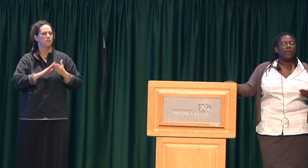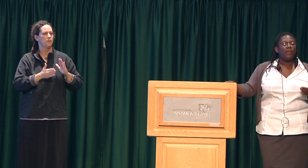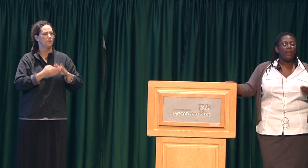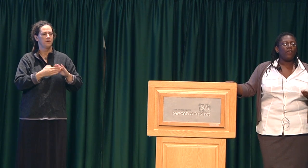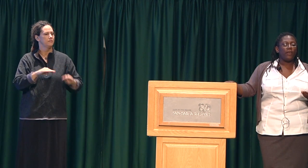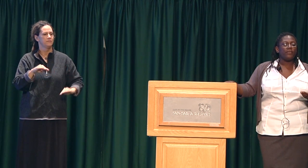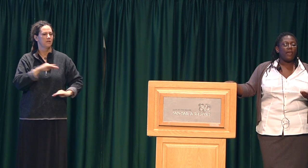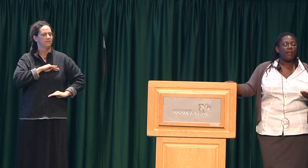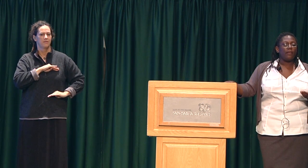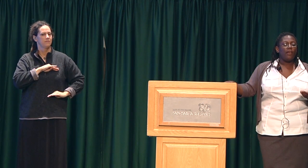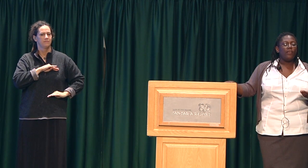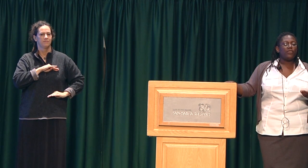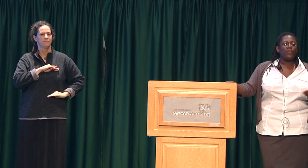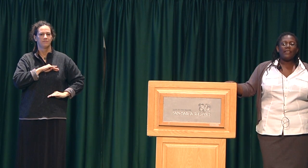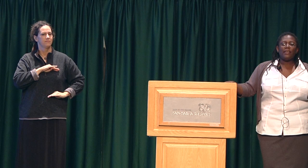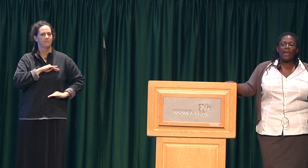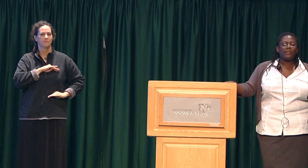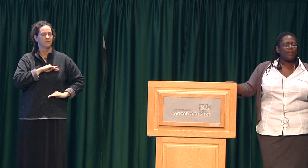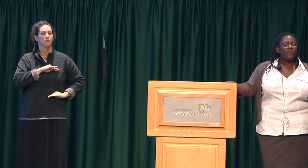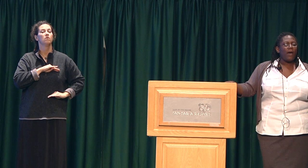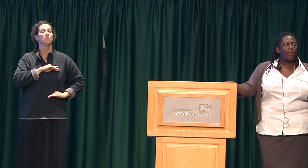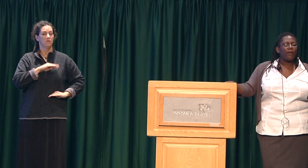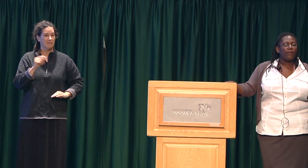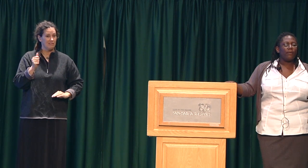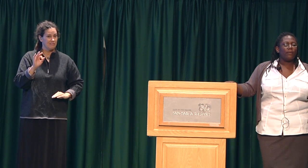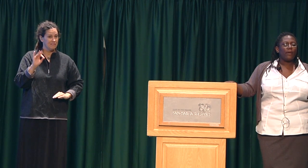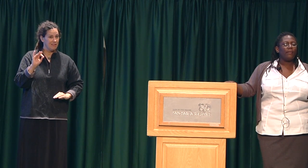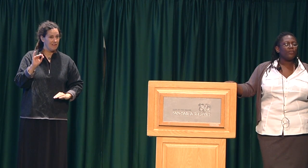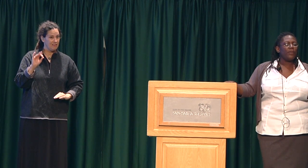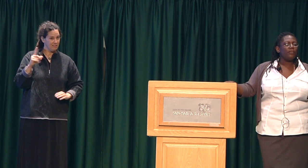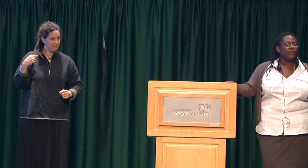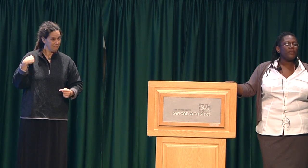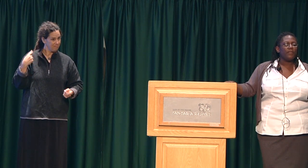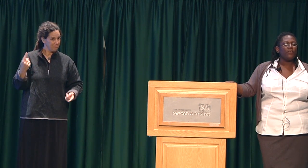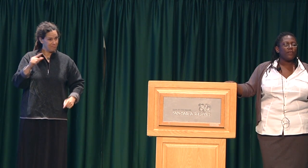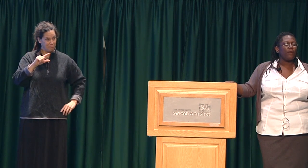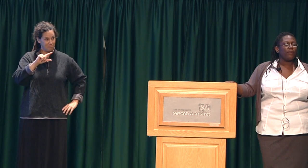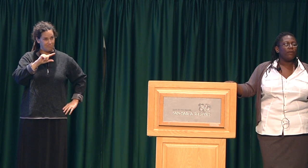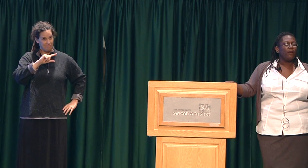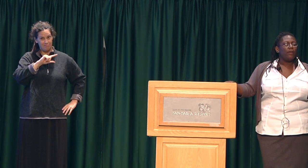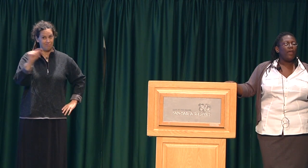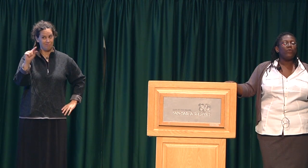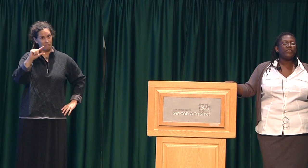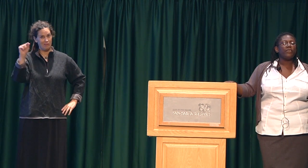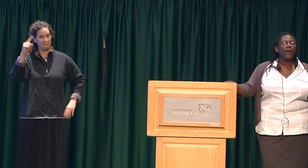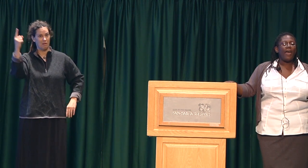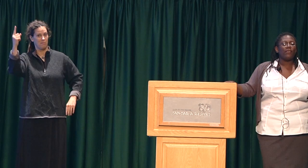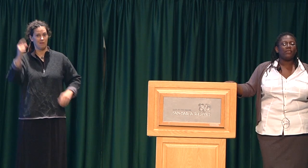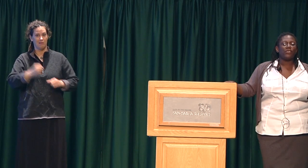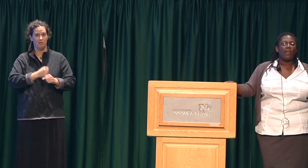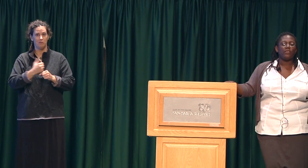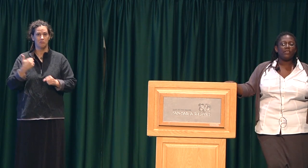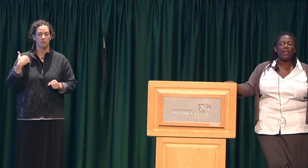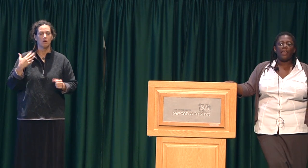services in a healthcare setting. So 1990s, that was a while ago, right? 20 something years ago. And we're still